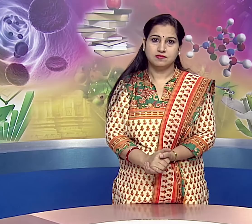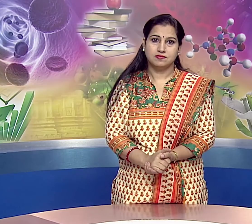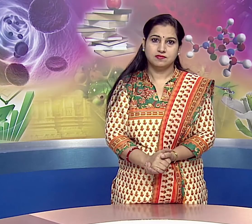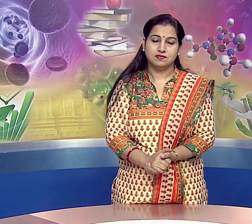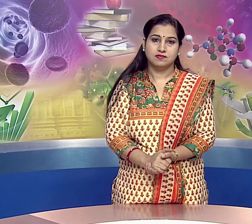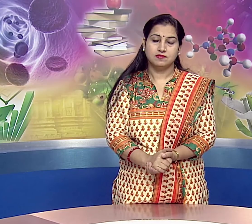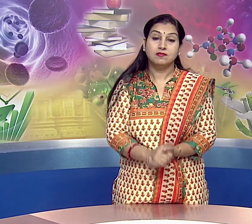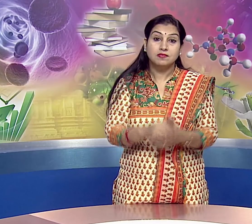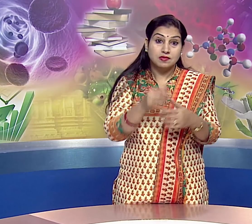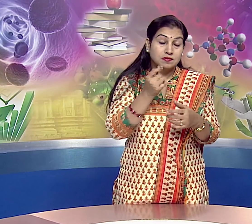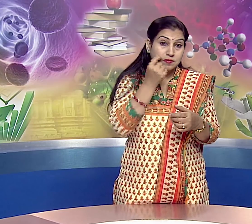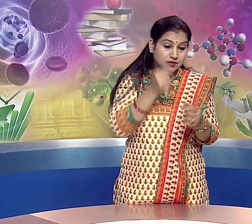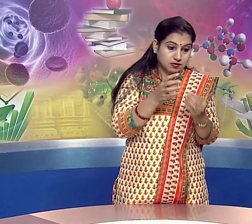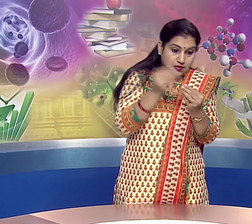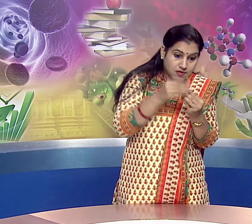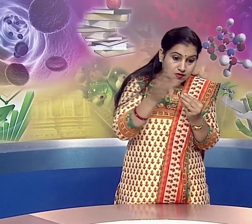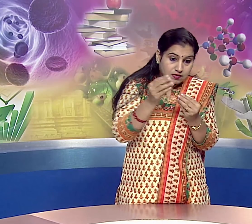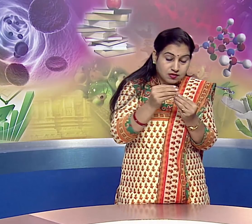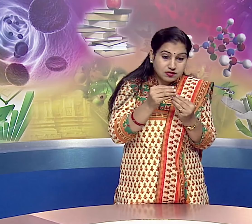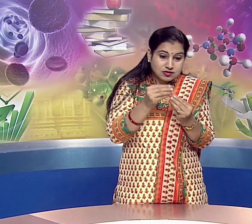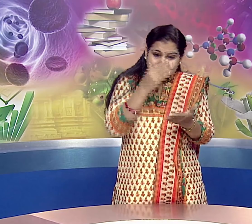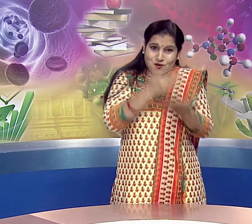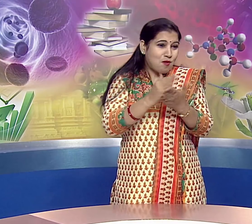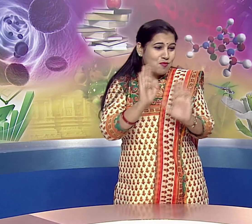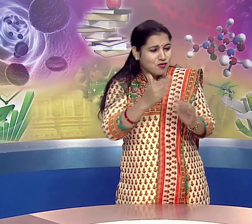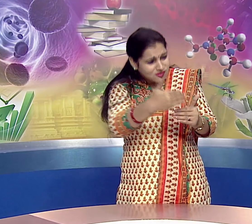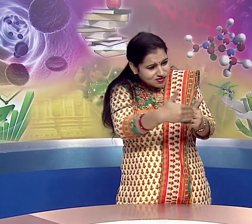The cashier need not have stopped counting his cash.